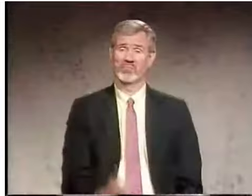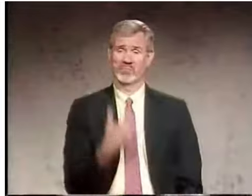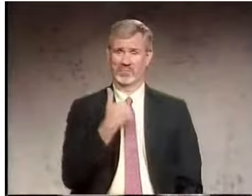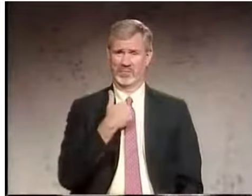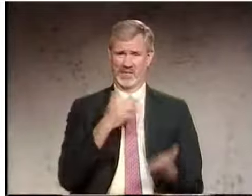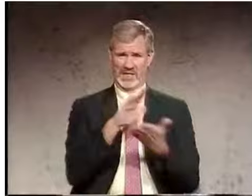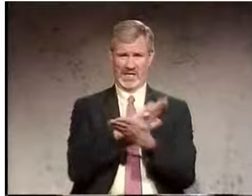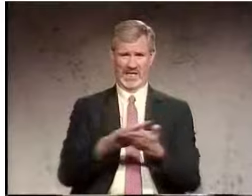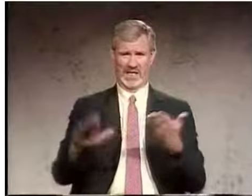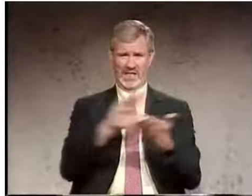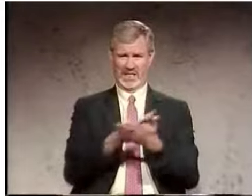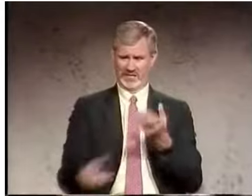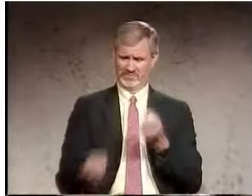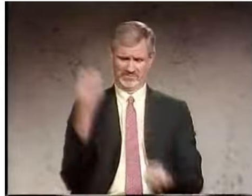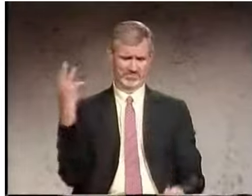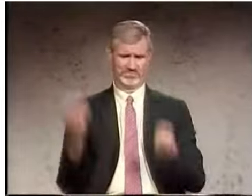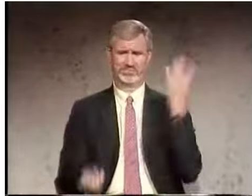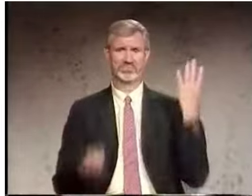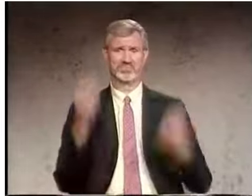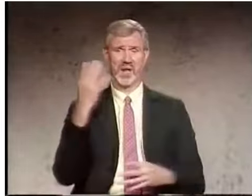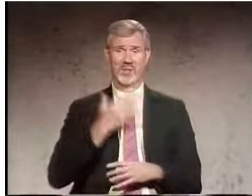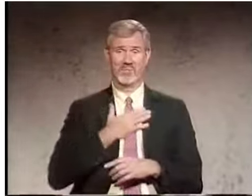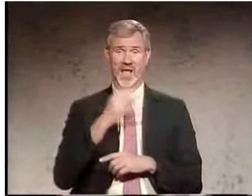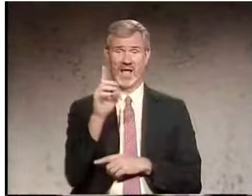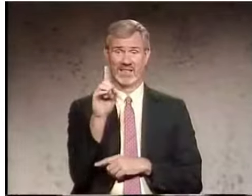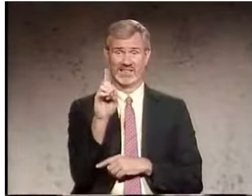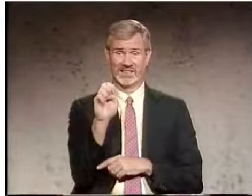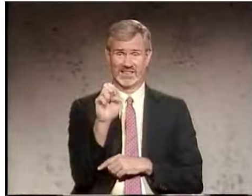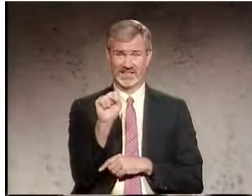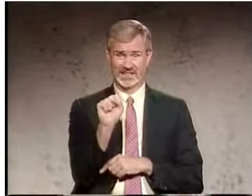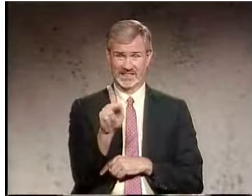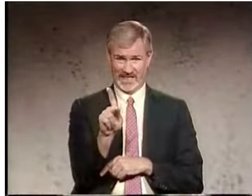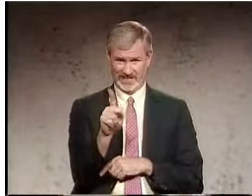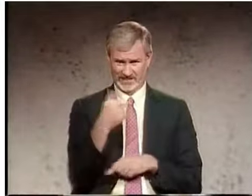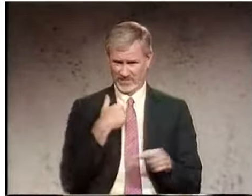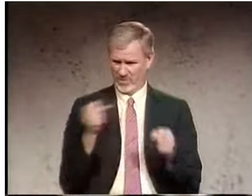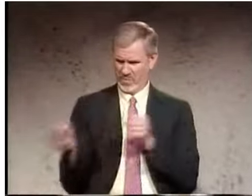is given.